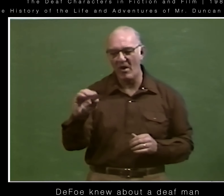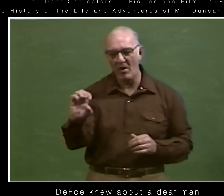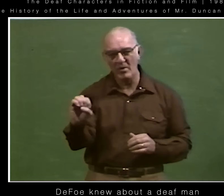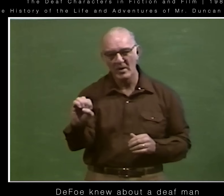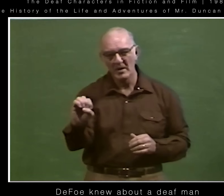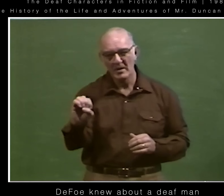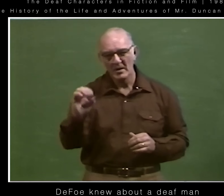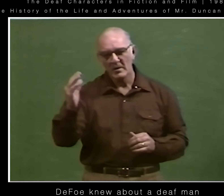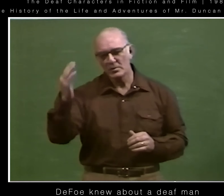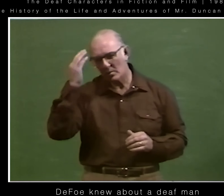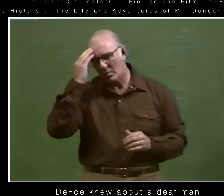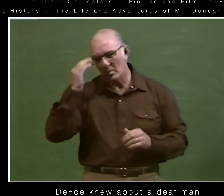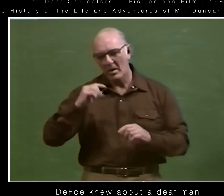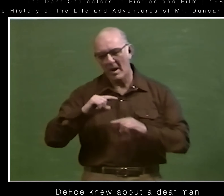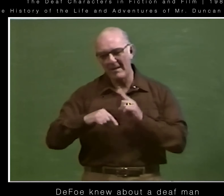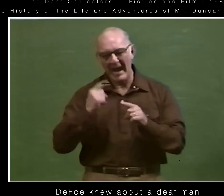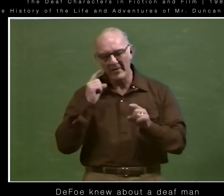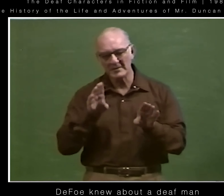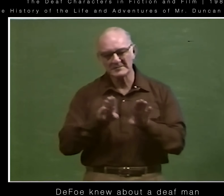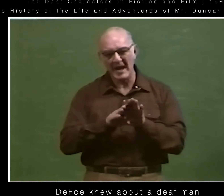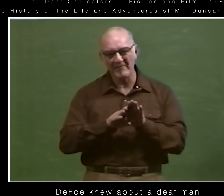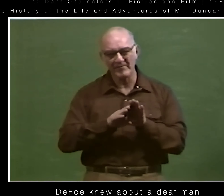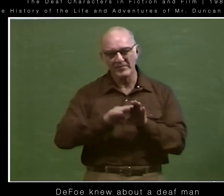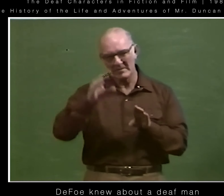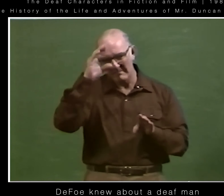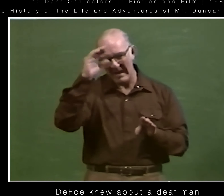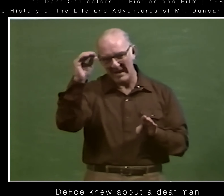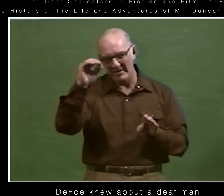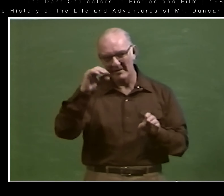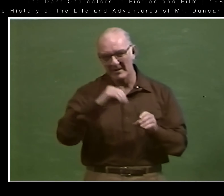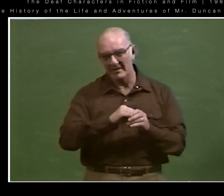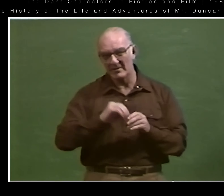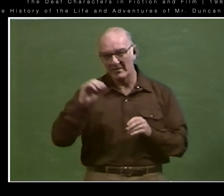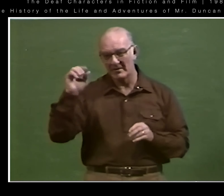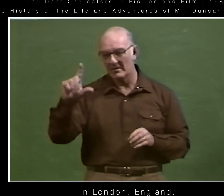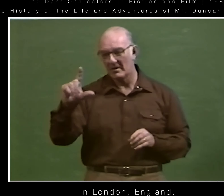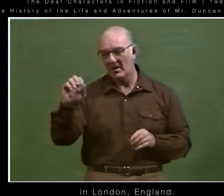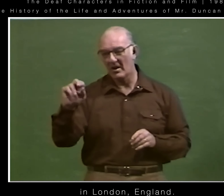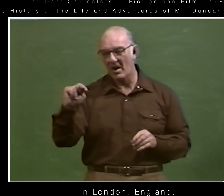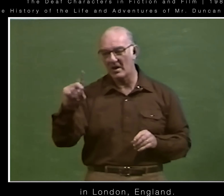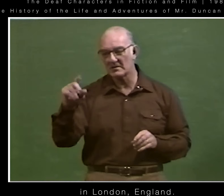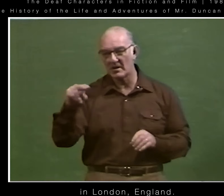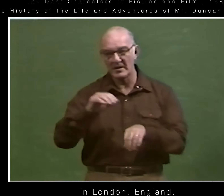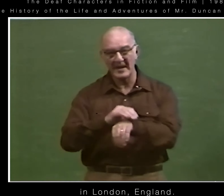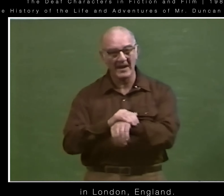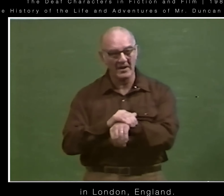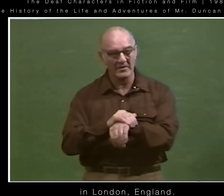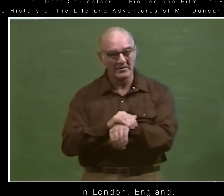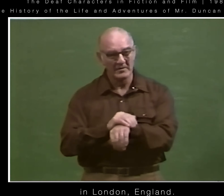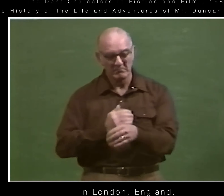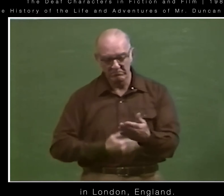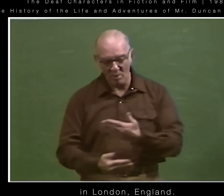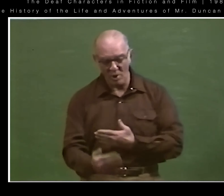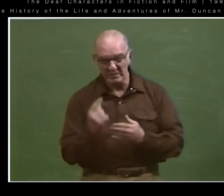Defoe knew about a deaf man in London, England, born